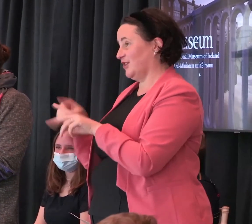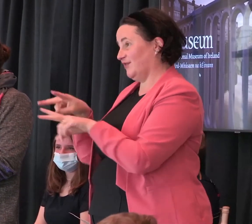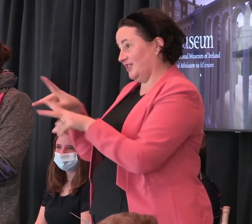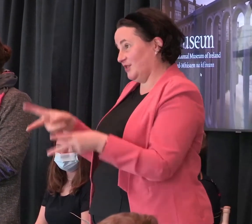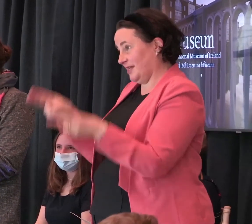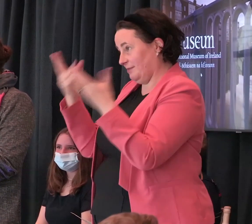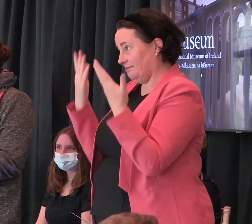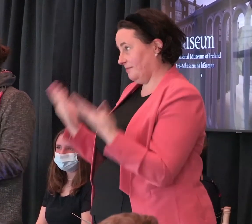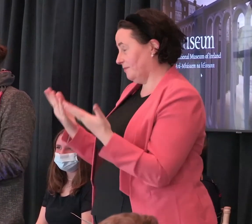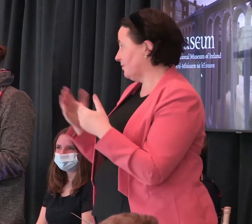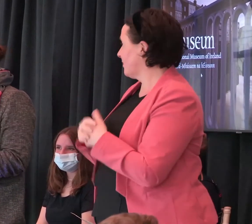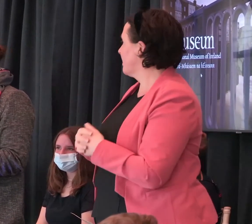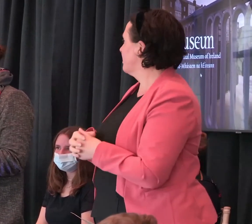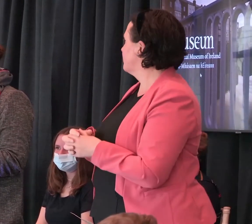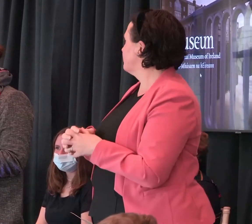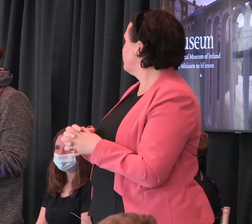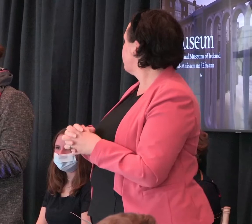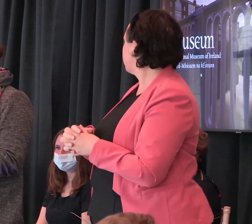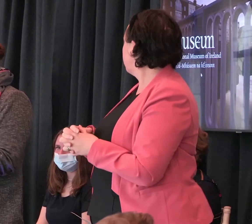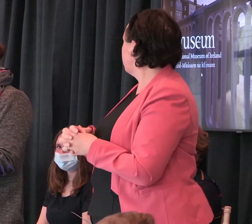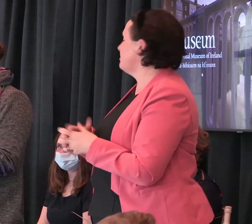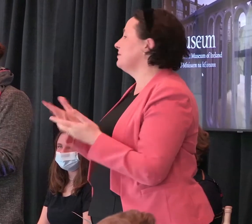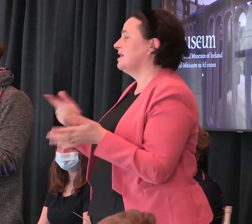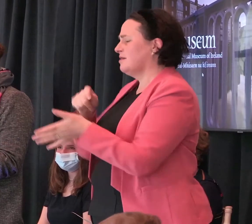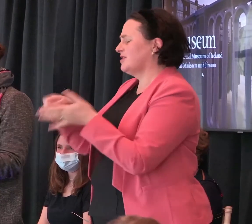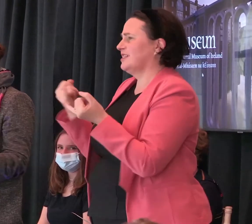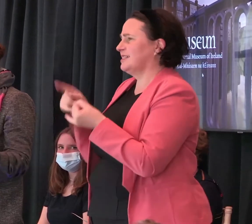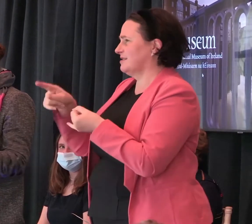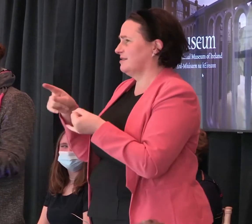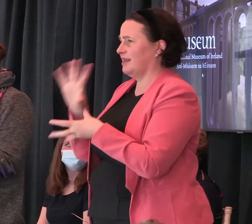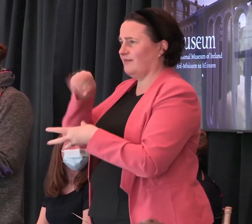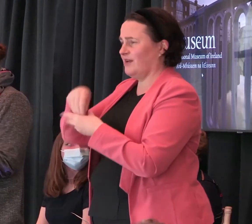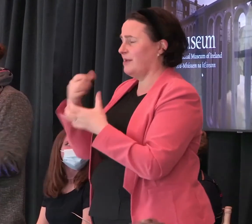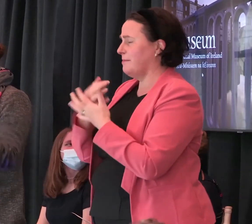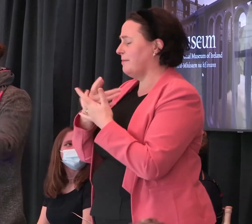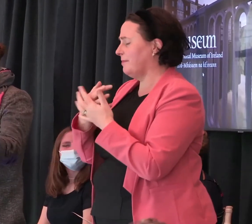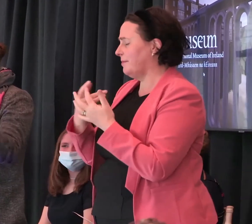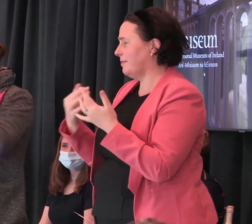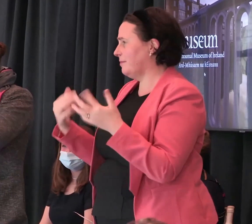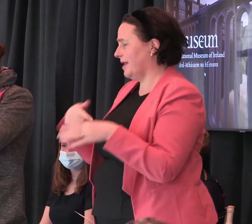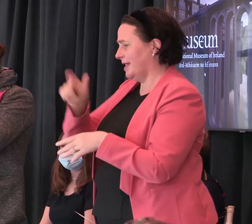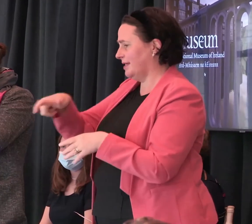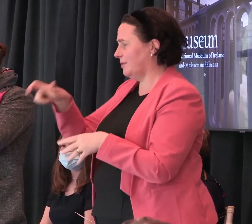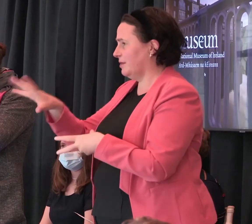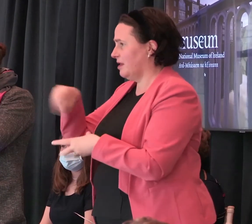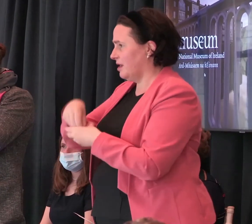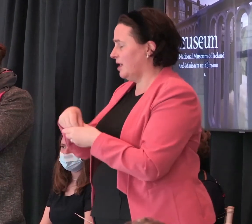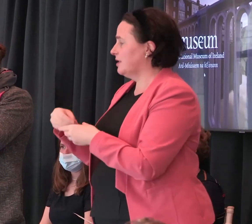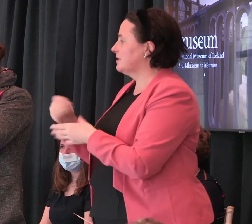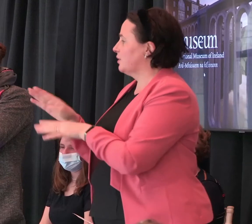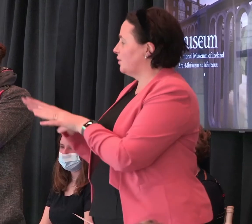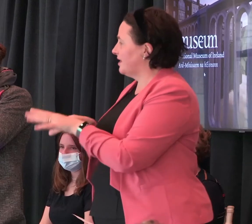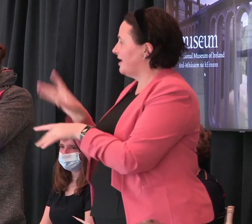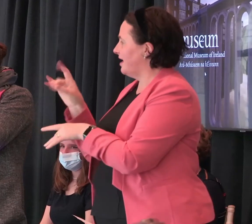So the projects like these involve many people, and we've had really with Helen's work and the